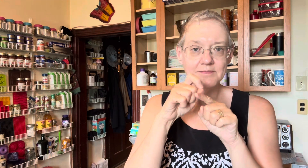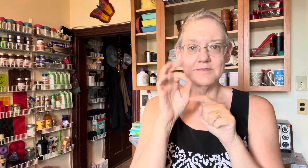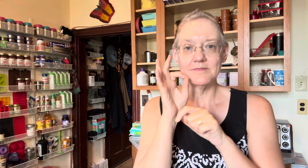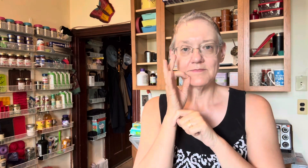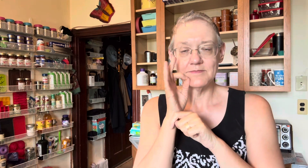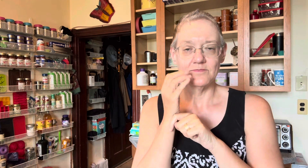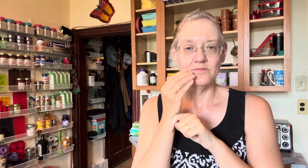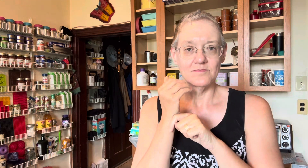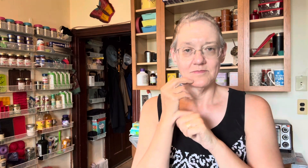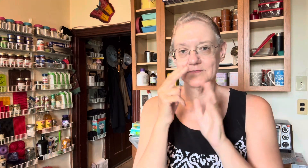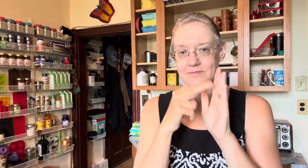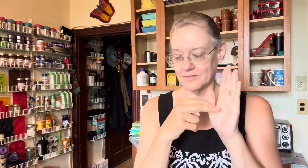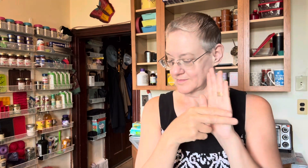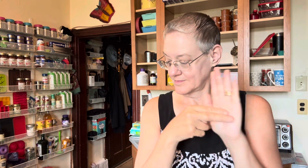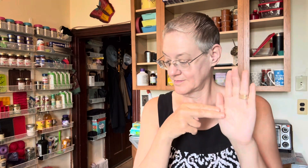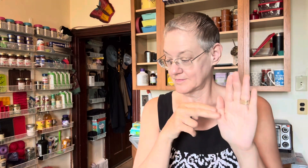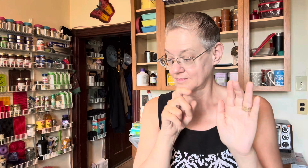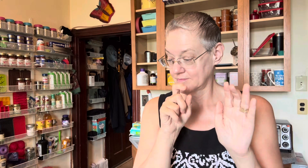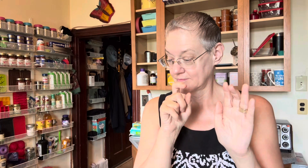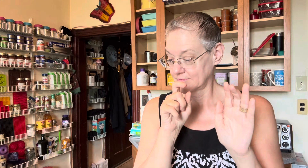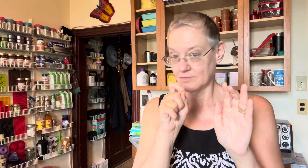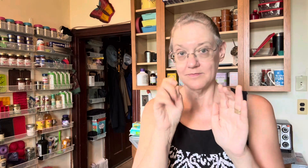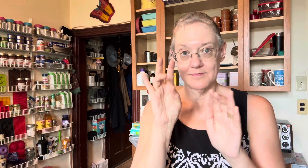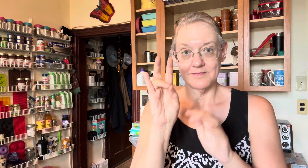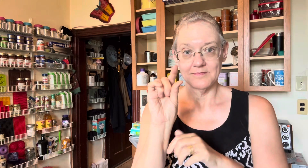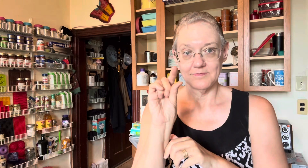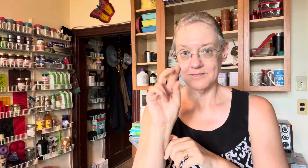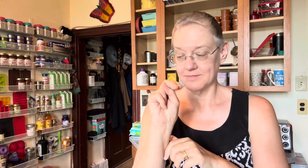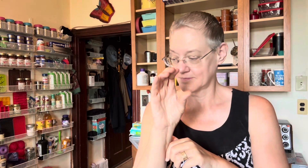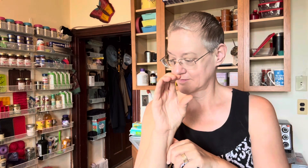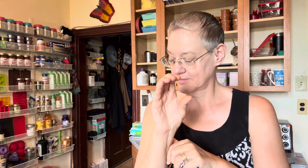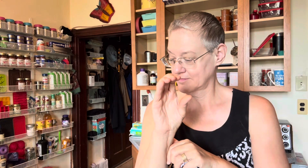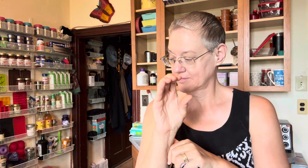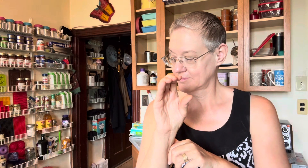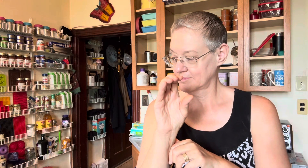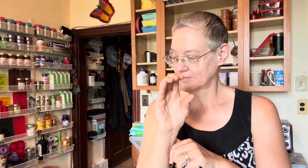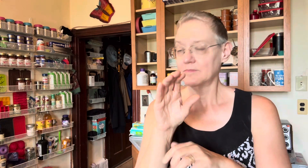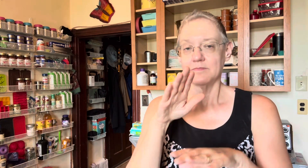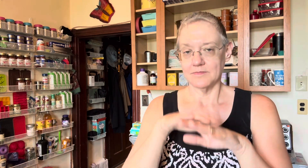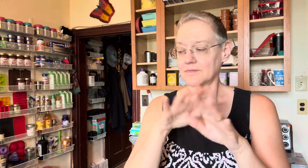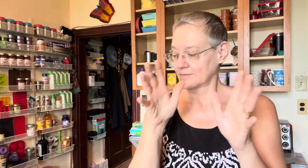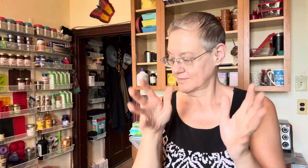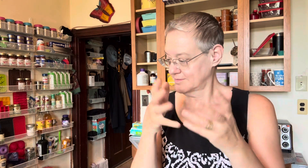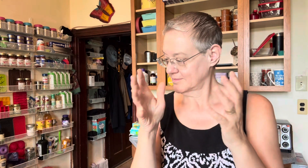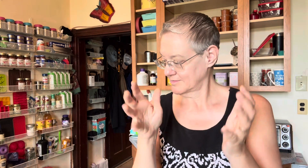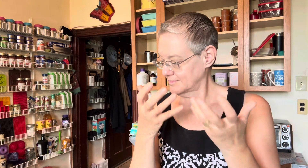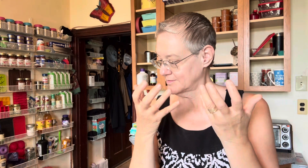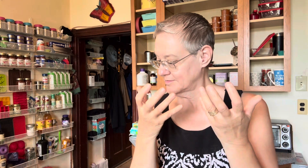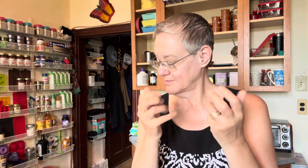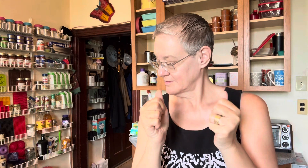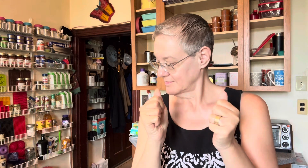Make sure your salsa doesn't have corn, beans, or fruit. Check the labels, and that's 0.7 grams of net carbs. And I'm going to put that on the